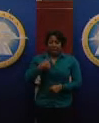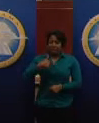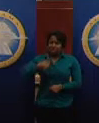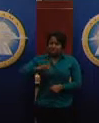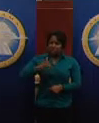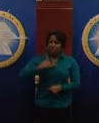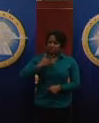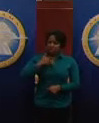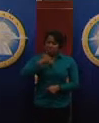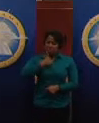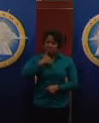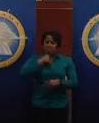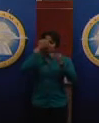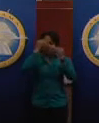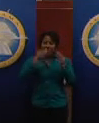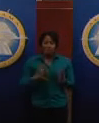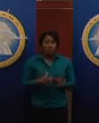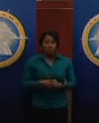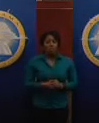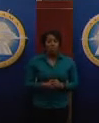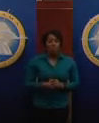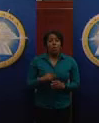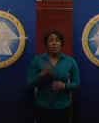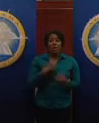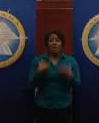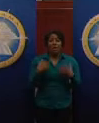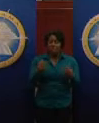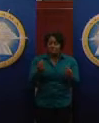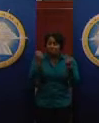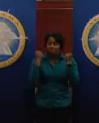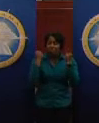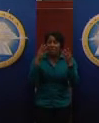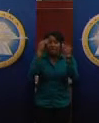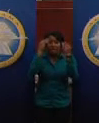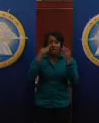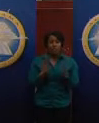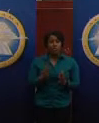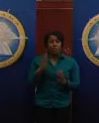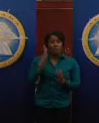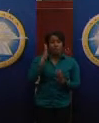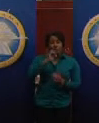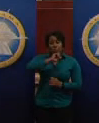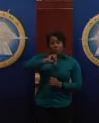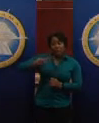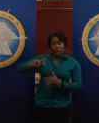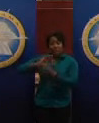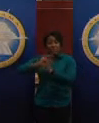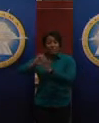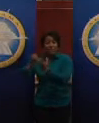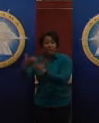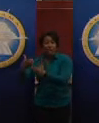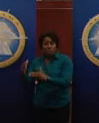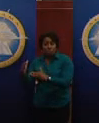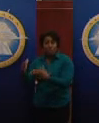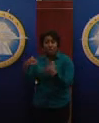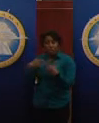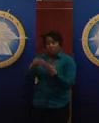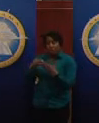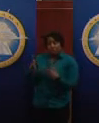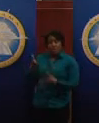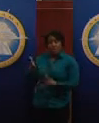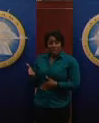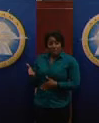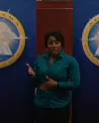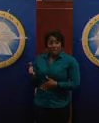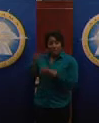teacher. But we have thousands of teachers who will be returning to classrooms with children to take care of